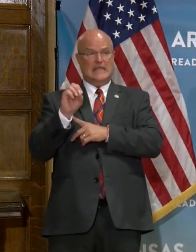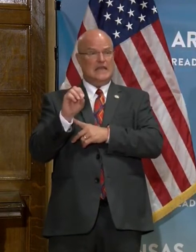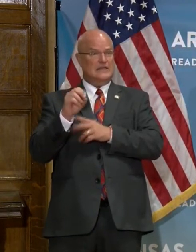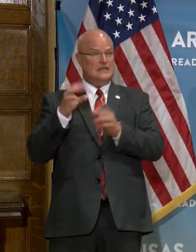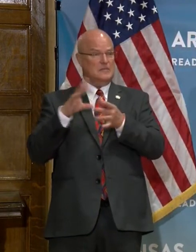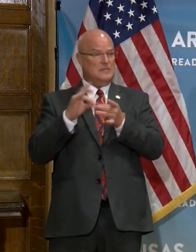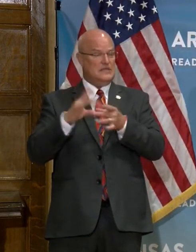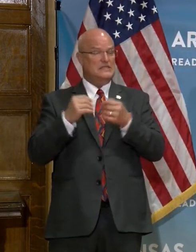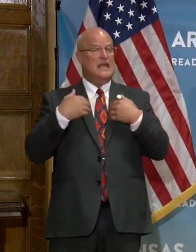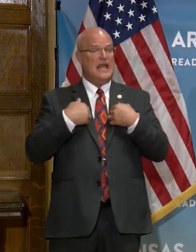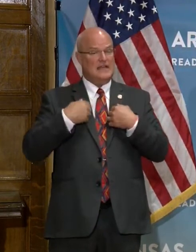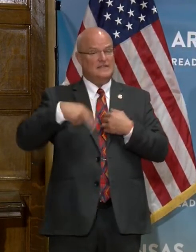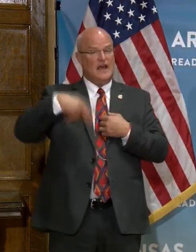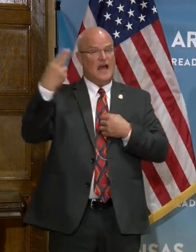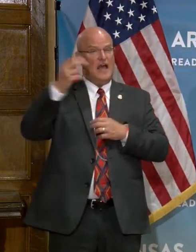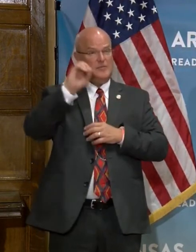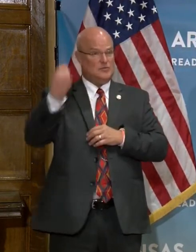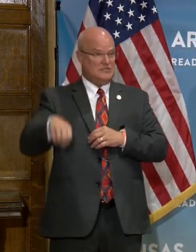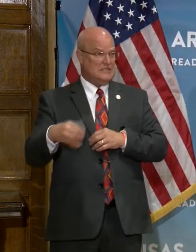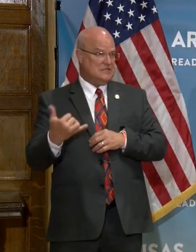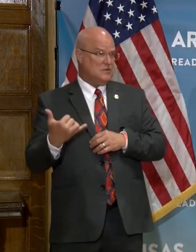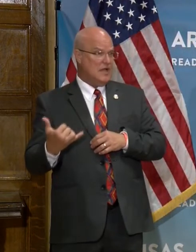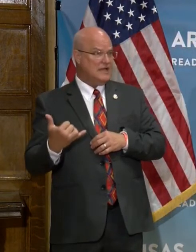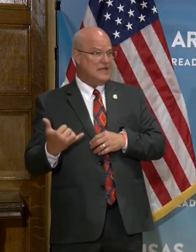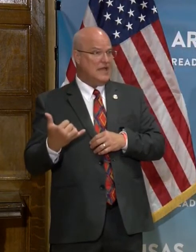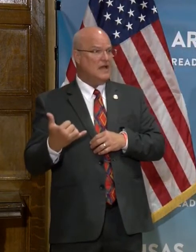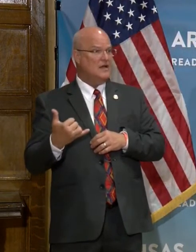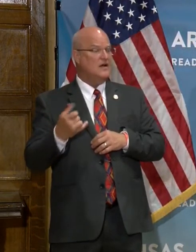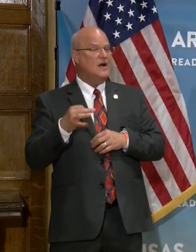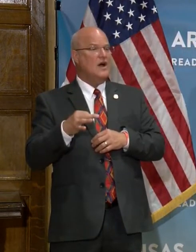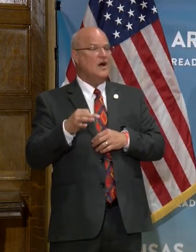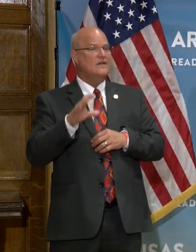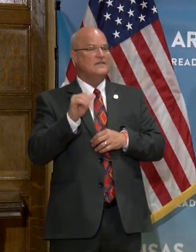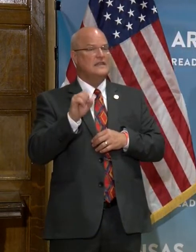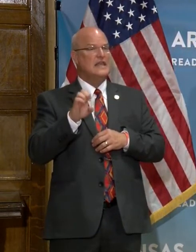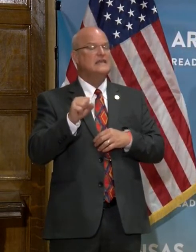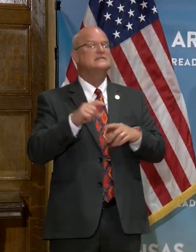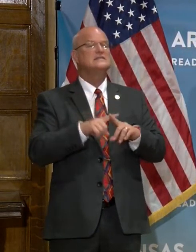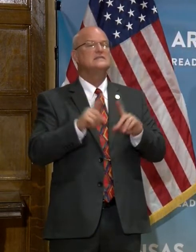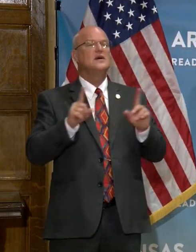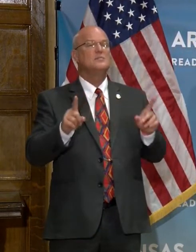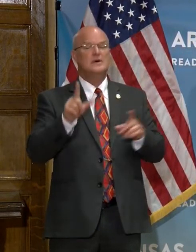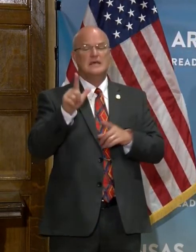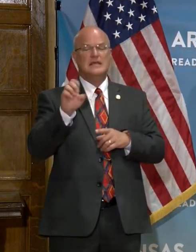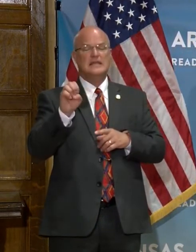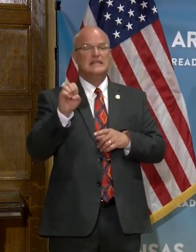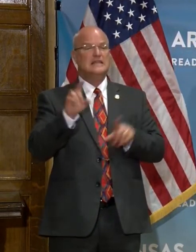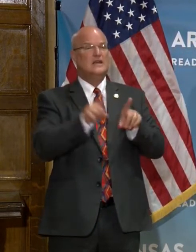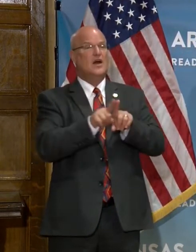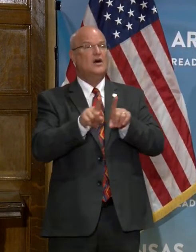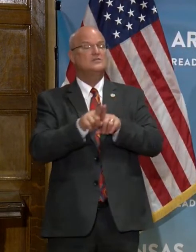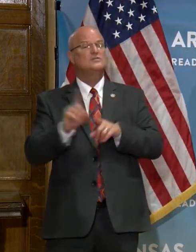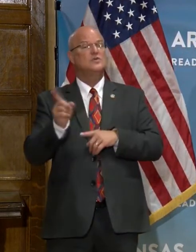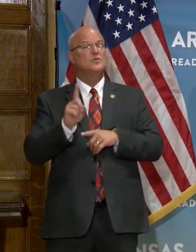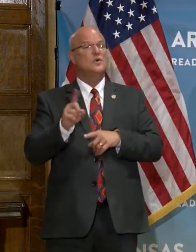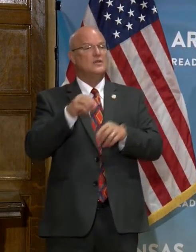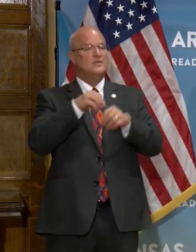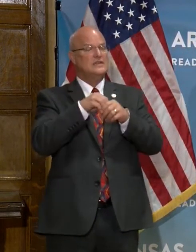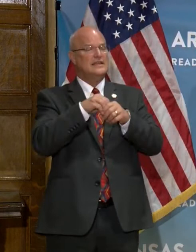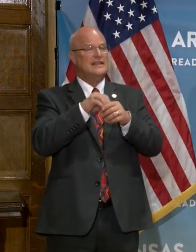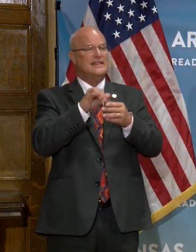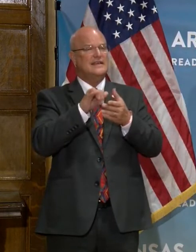and Lee County does have a high per capita in terms of its cases, but Lee County is also where you are in